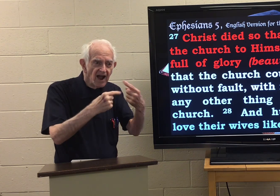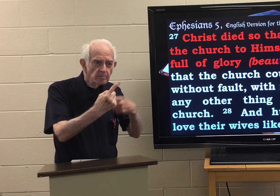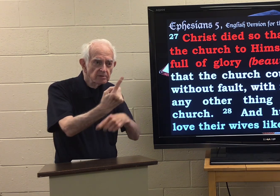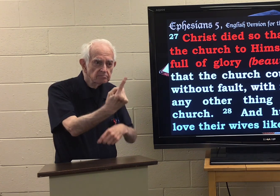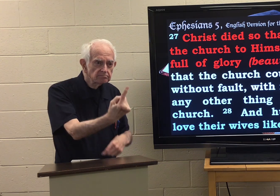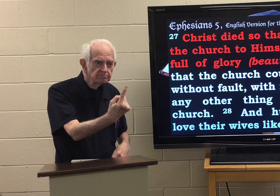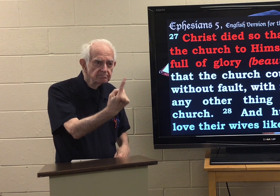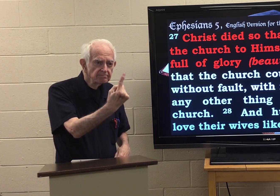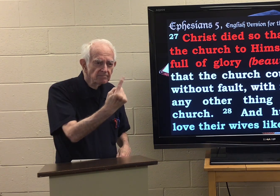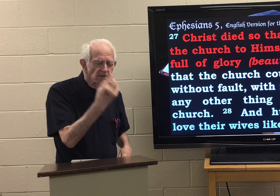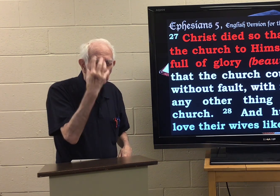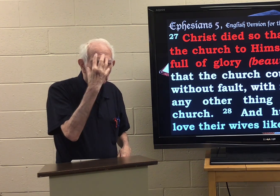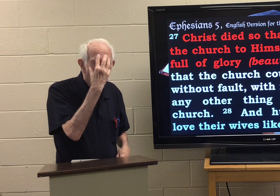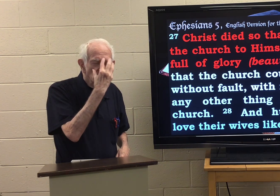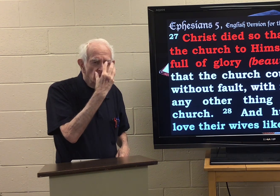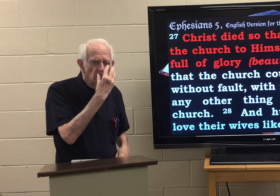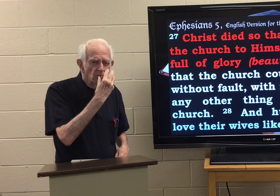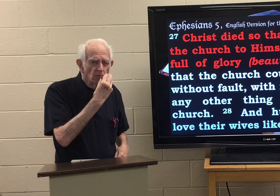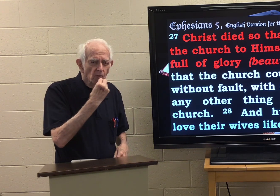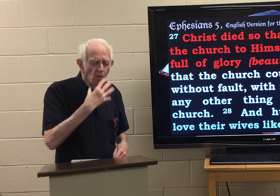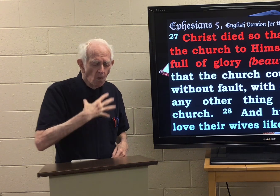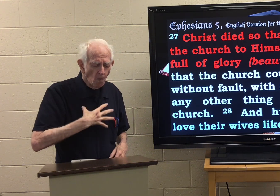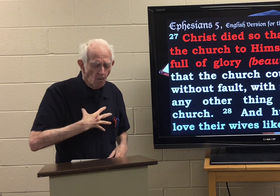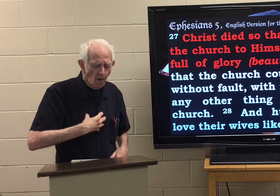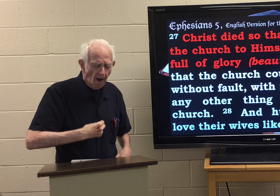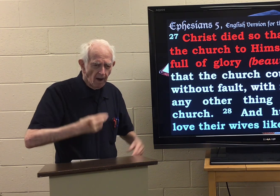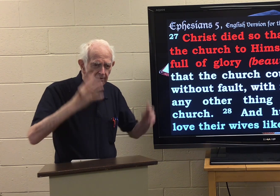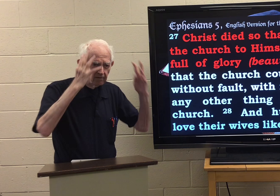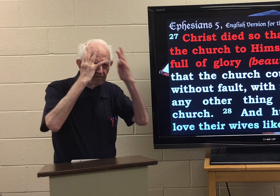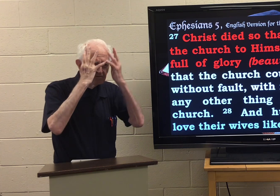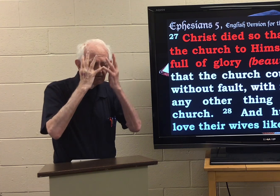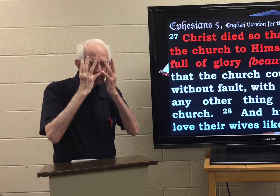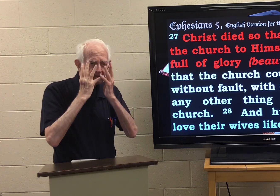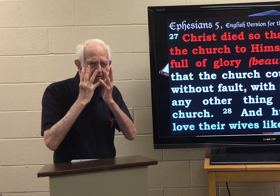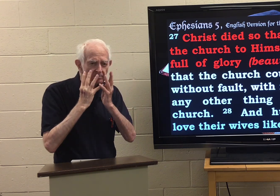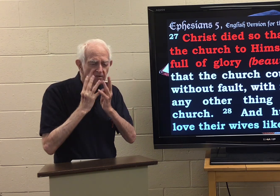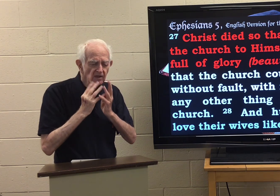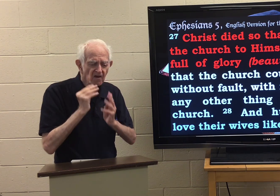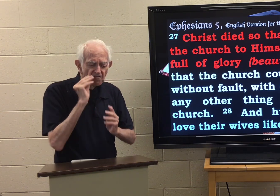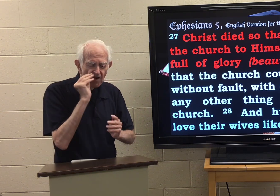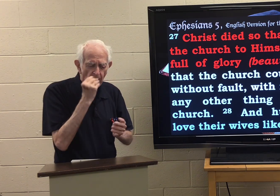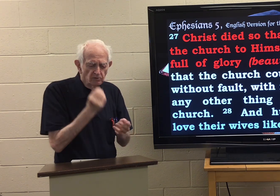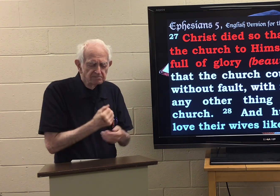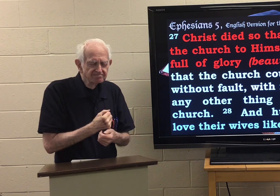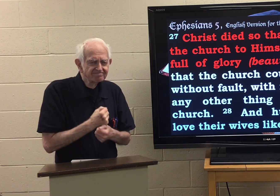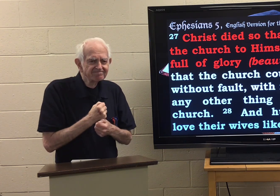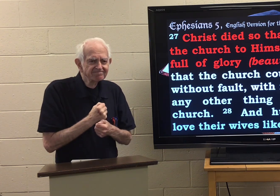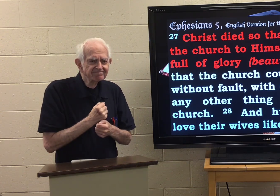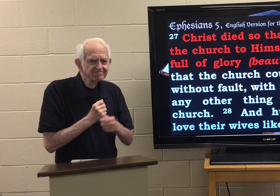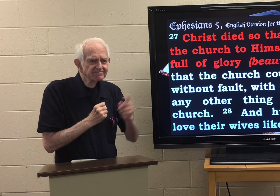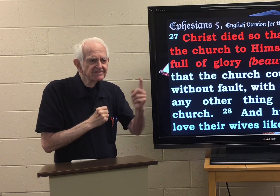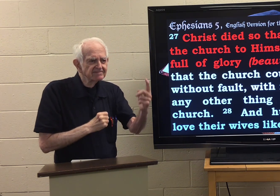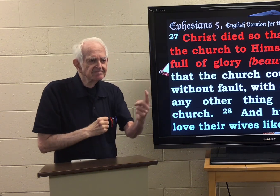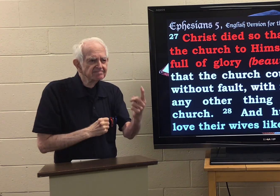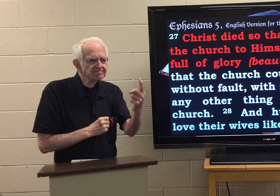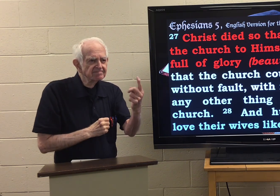your bride came down the aisle, and she was beautiful in a white dress and a veil and holding a